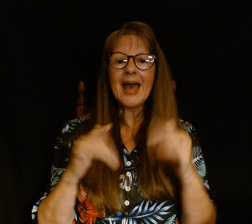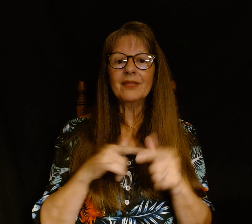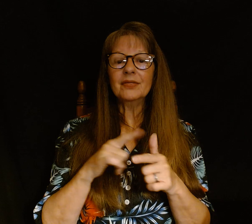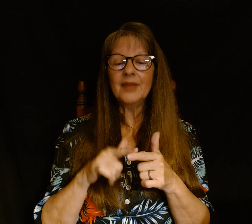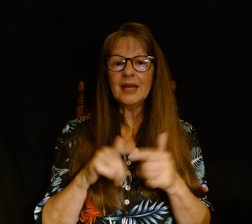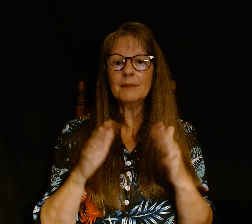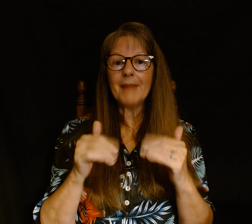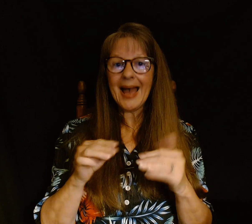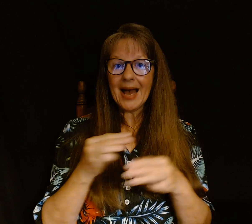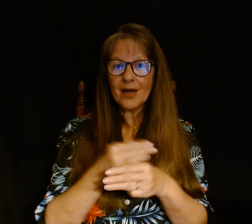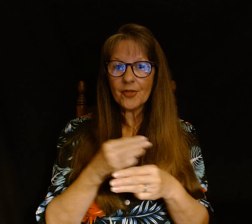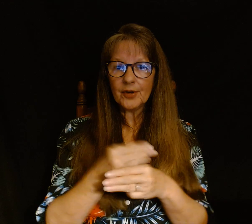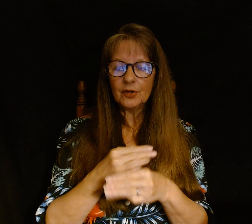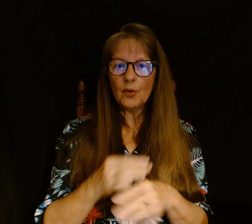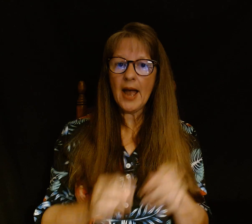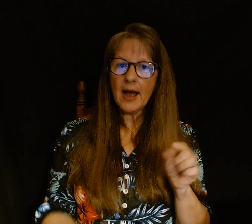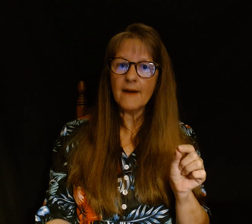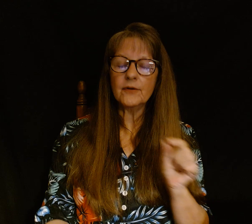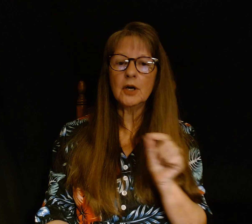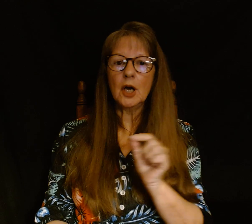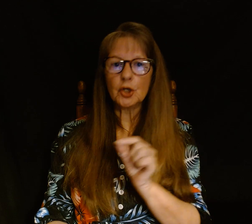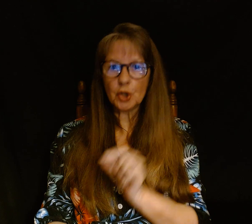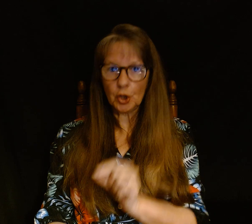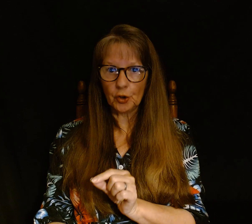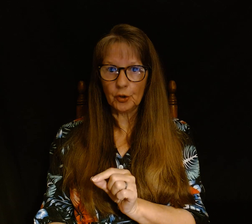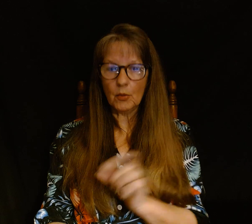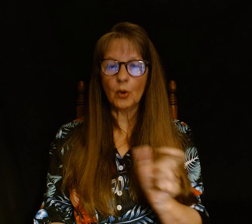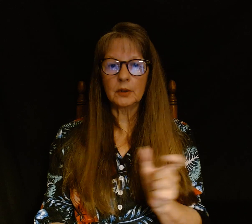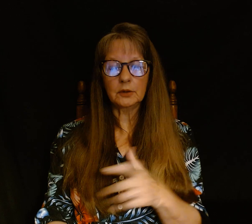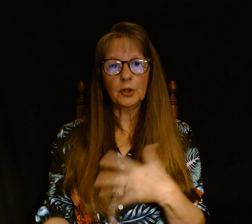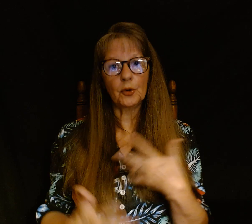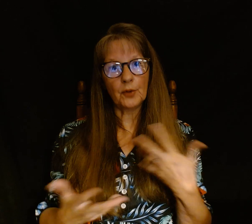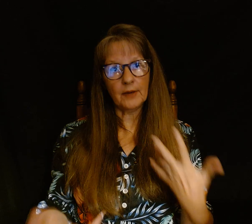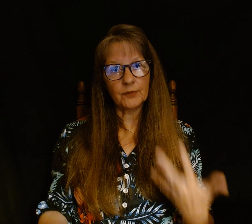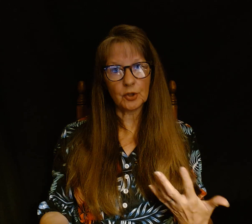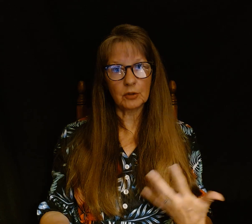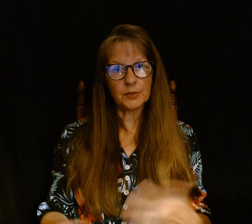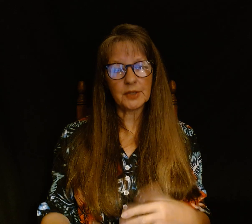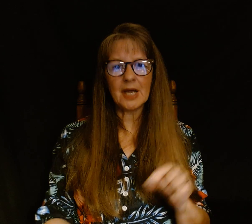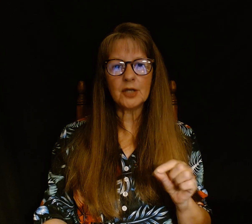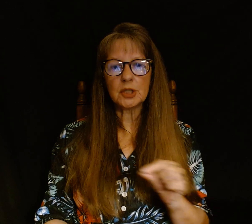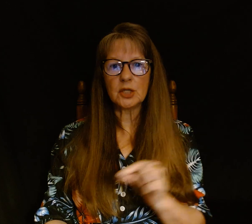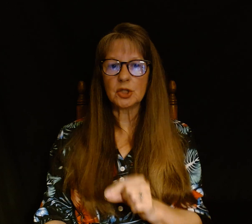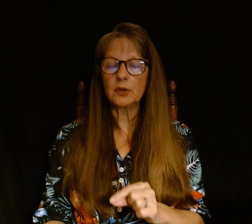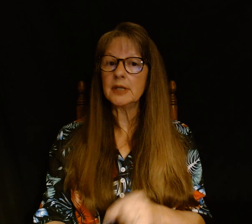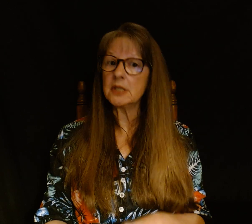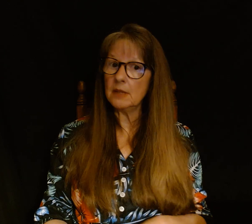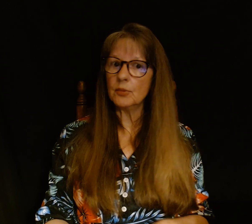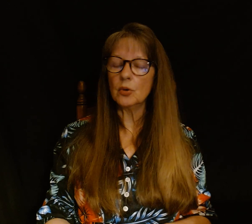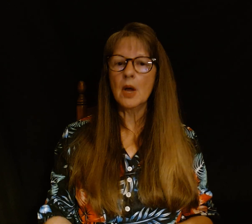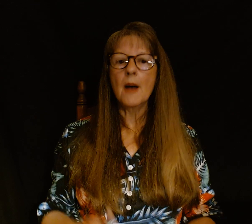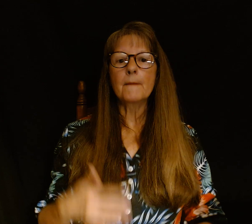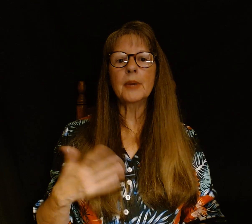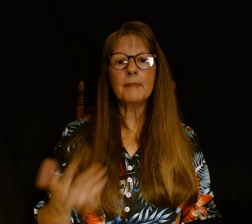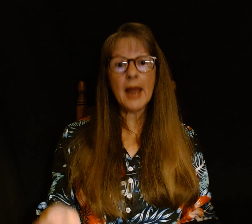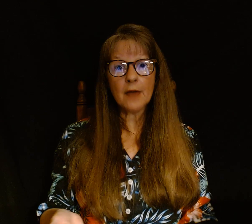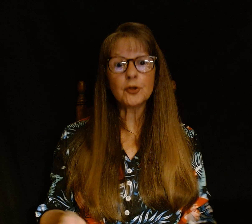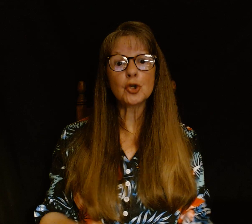And then in math, you have a term, or you have terms. It's not just necessarily a symbol, but a math